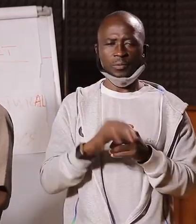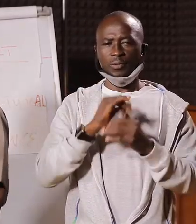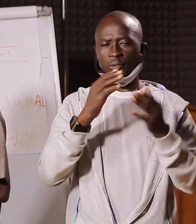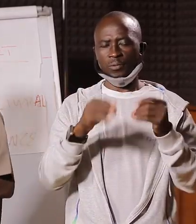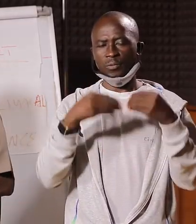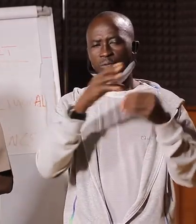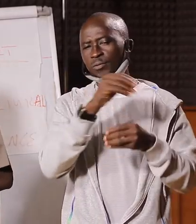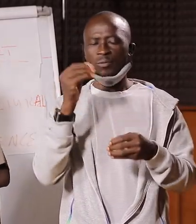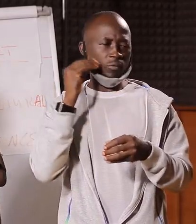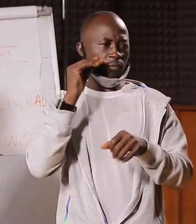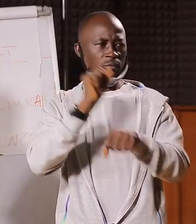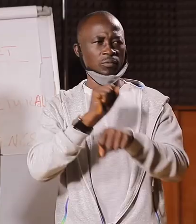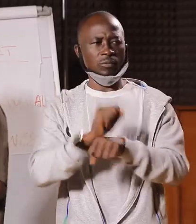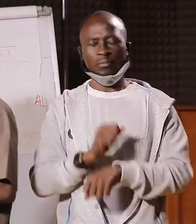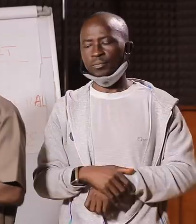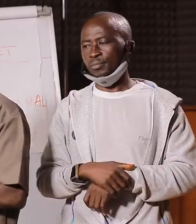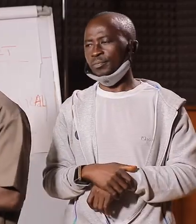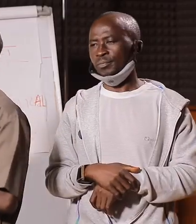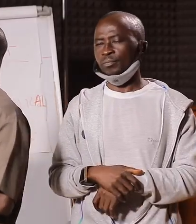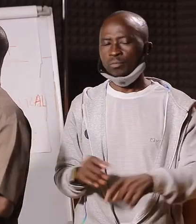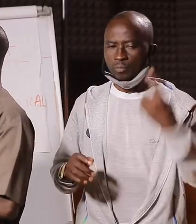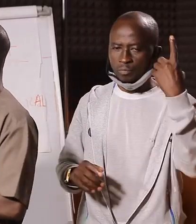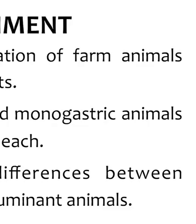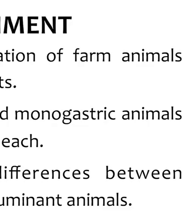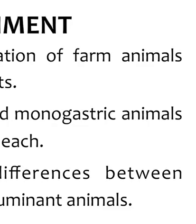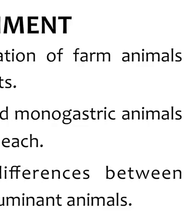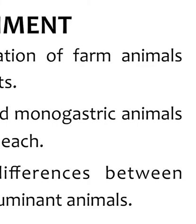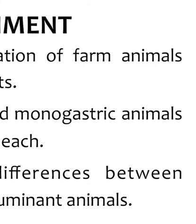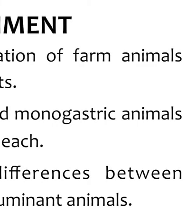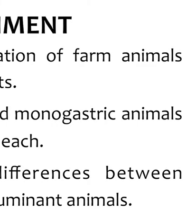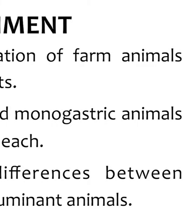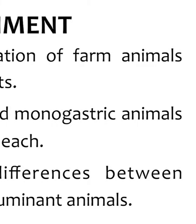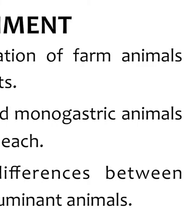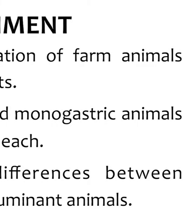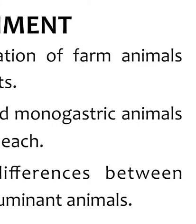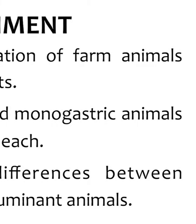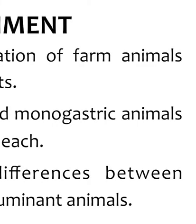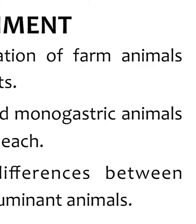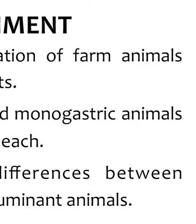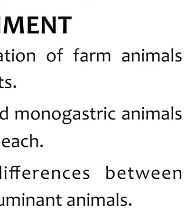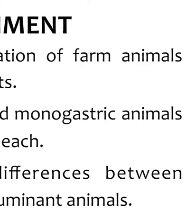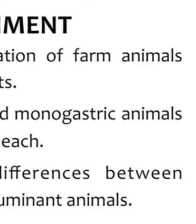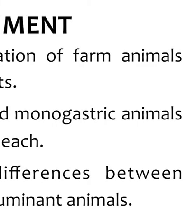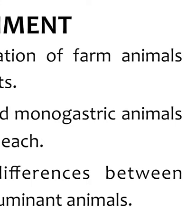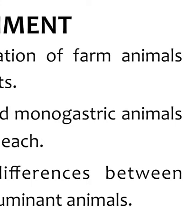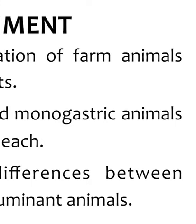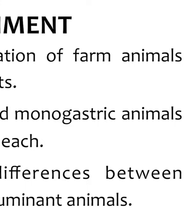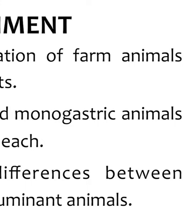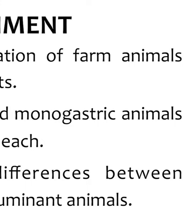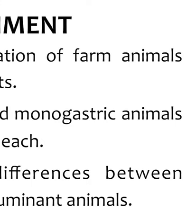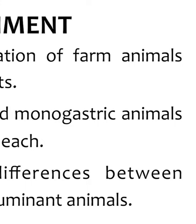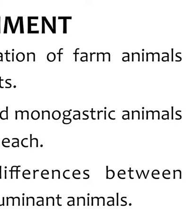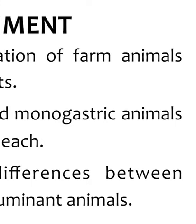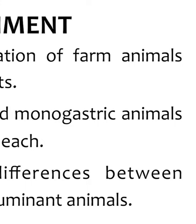want to leave you with an assignment. One, discuss the classification of farm animals based on